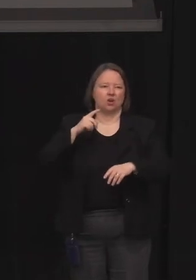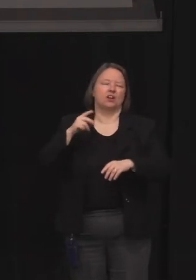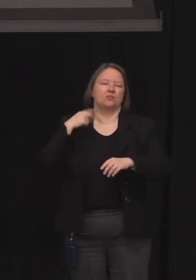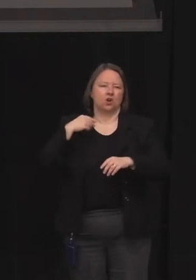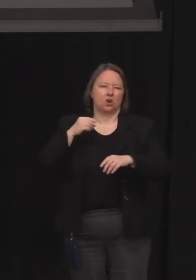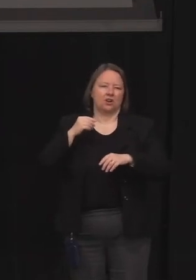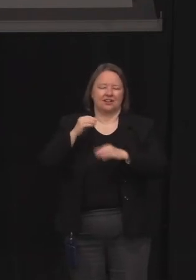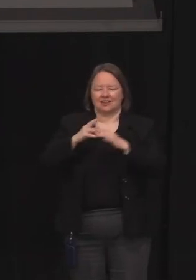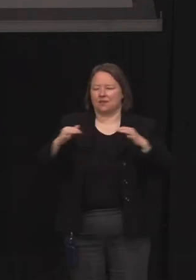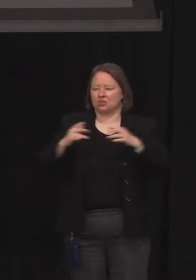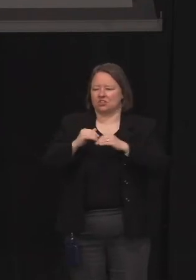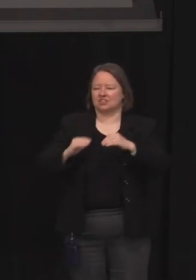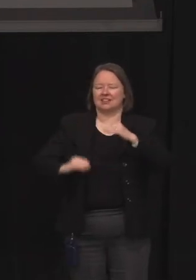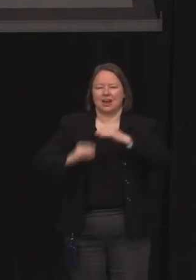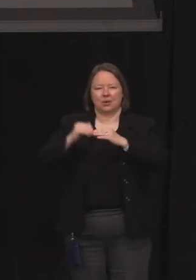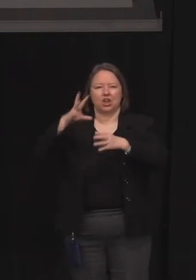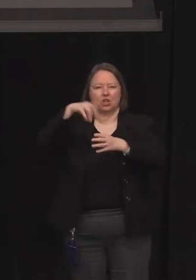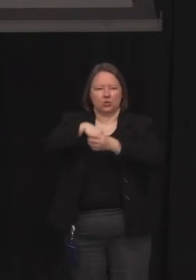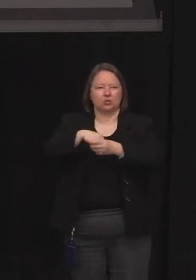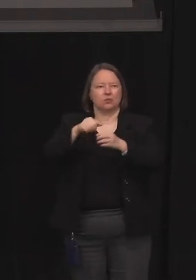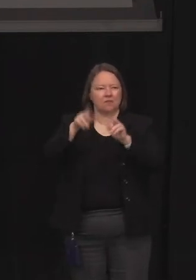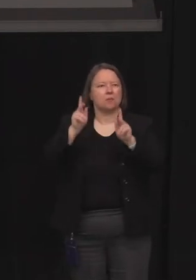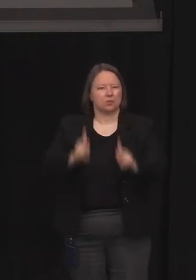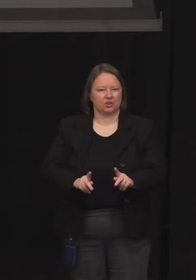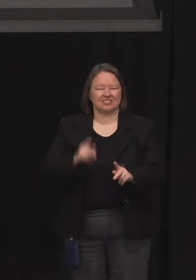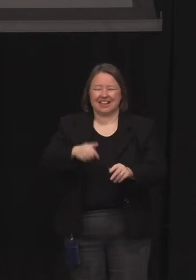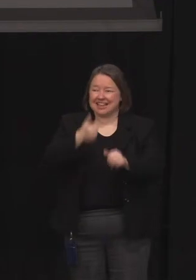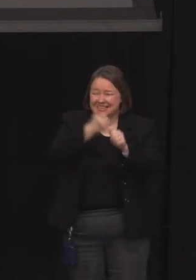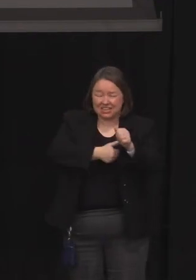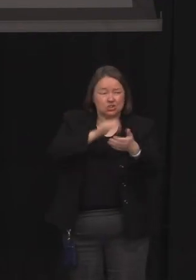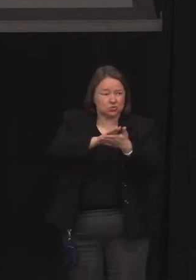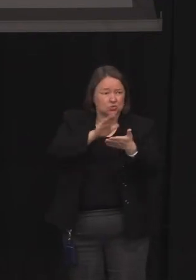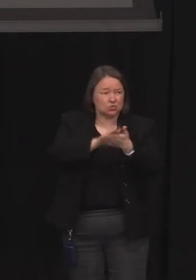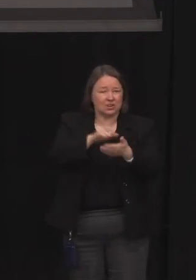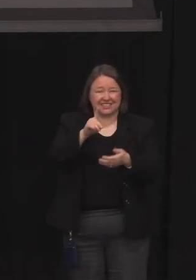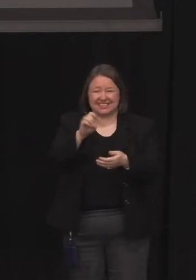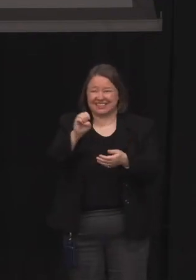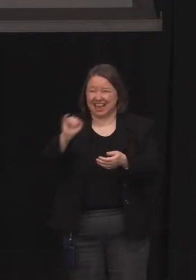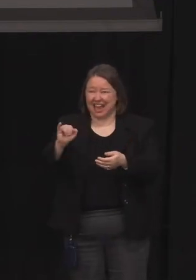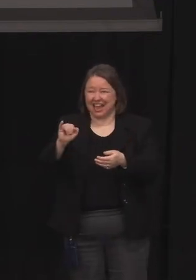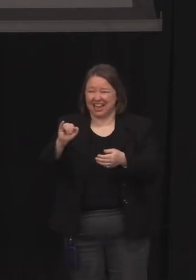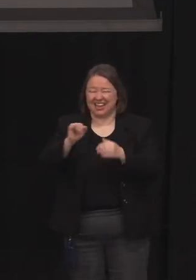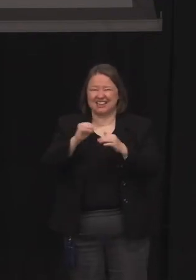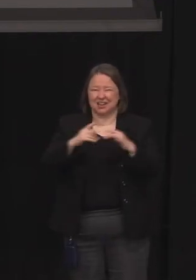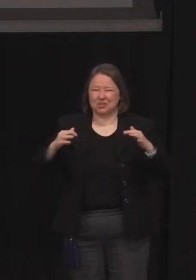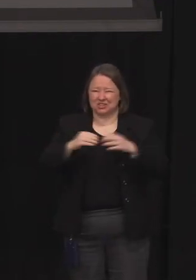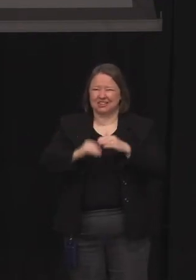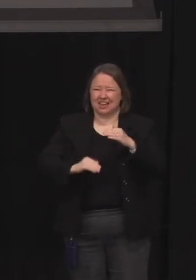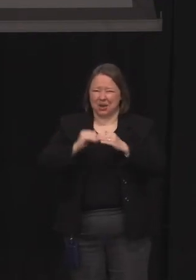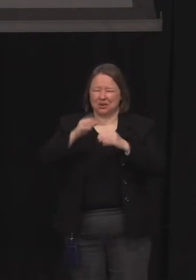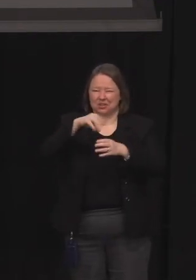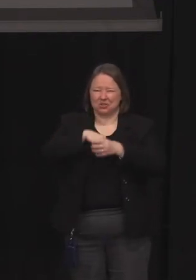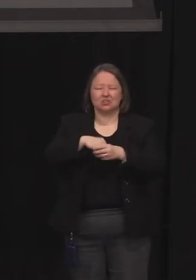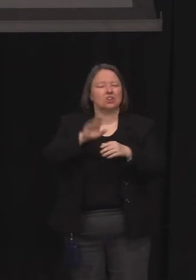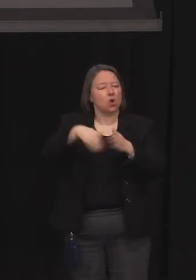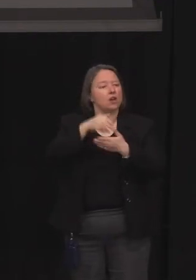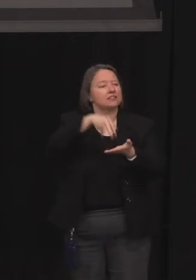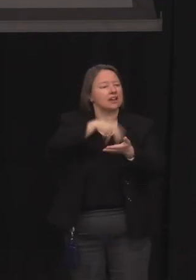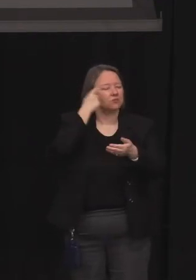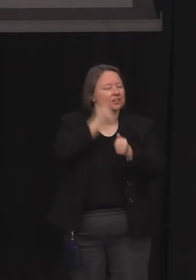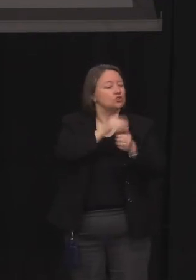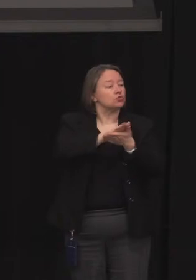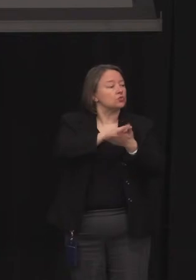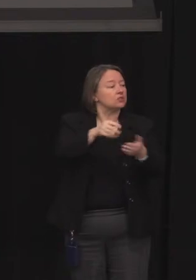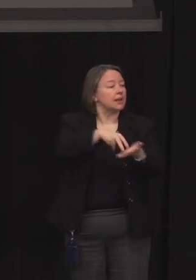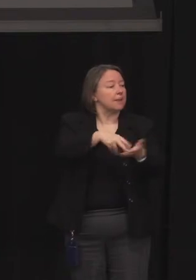We have a chair in equity and inclusion person at each school. We have a DEI person at each one of the schools in Holland Public School District. Could you all stand real quick?